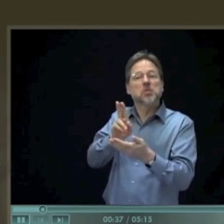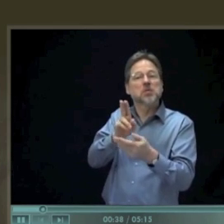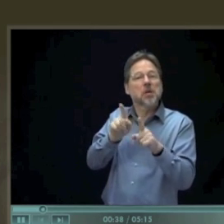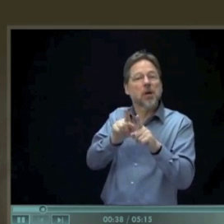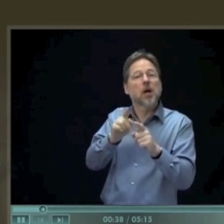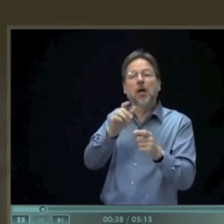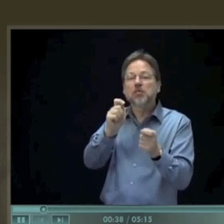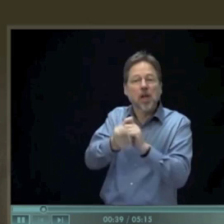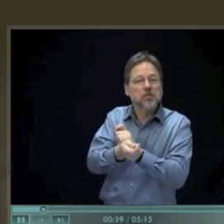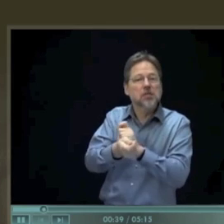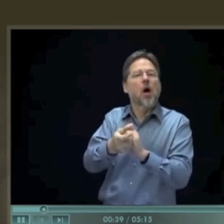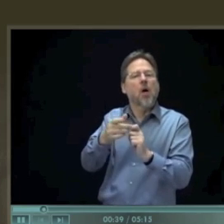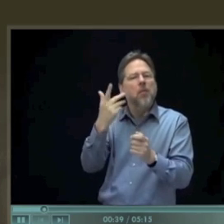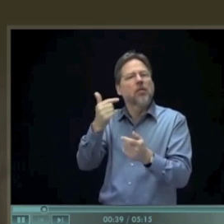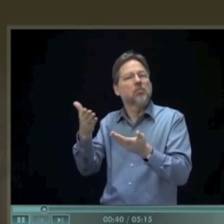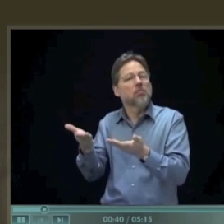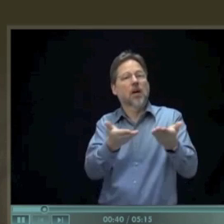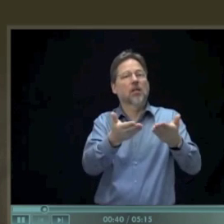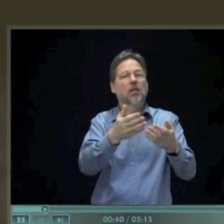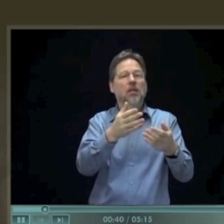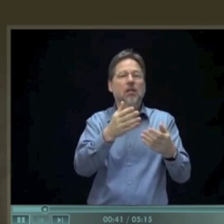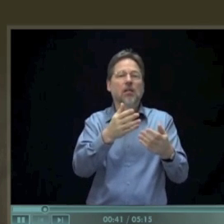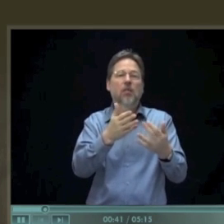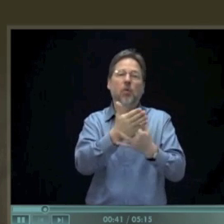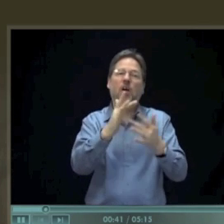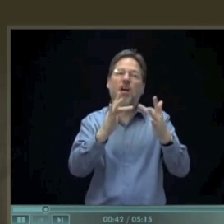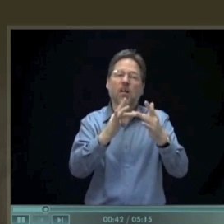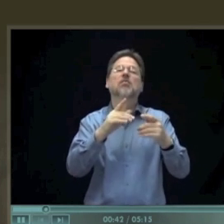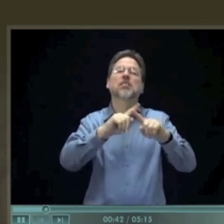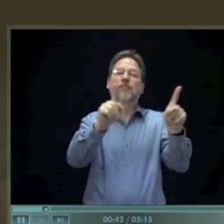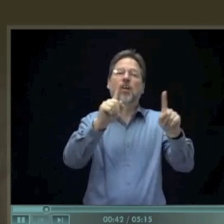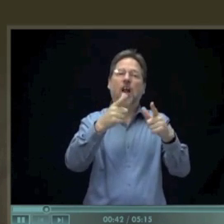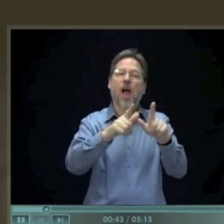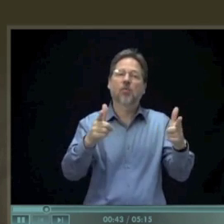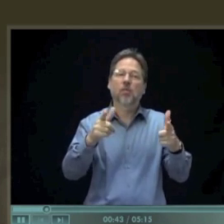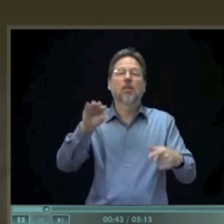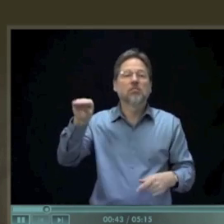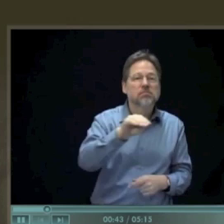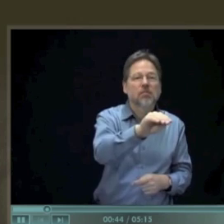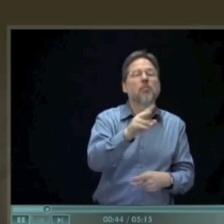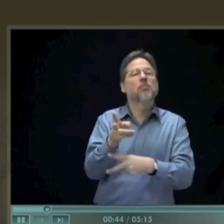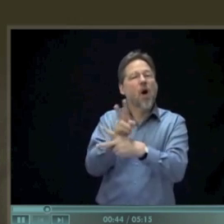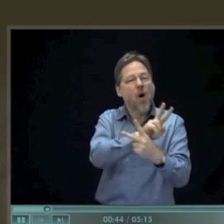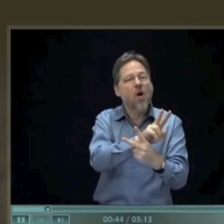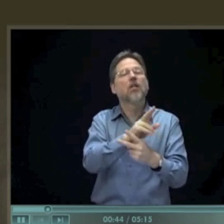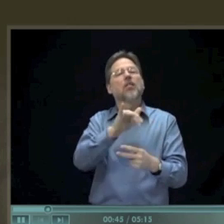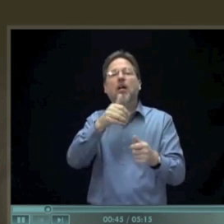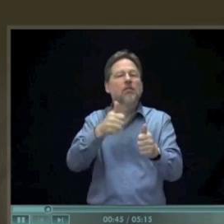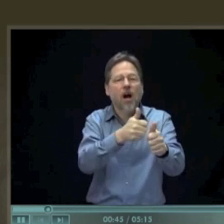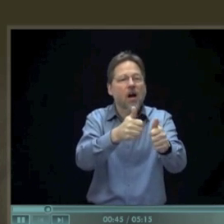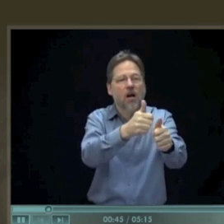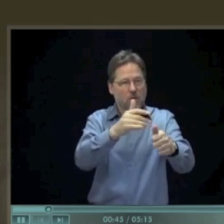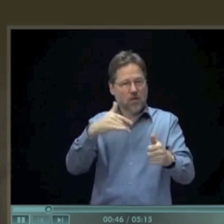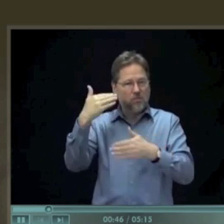word in various languages and usages. Sometimes we see that usage changes. Sometimes when